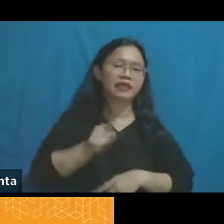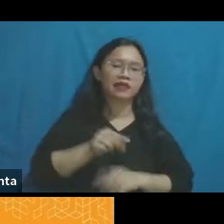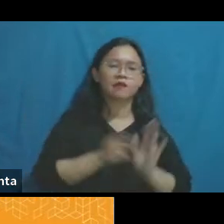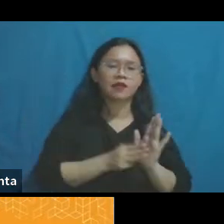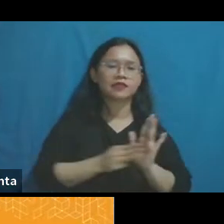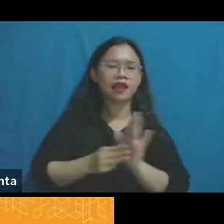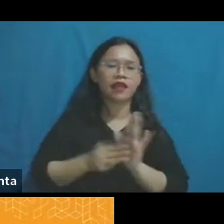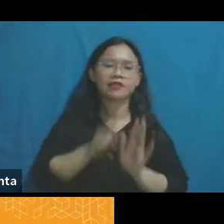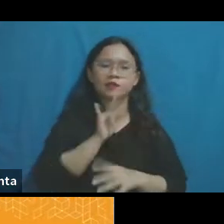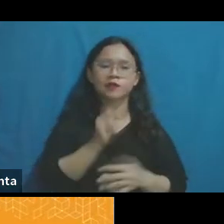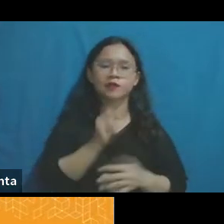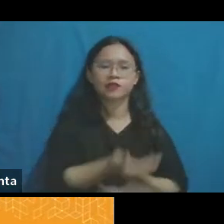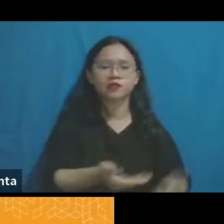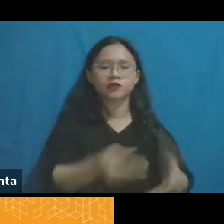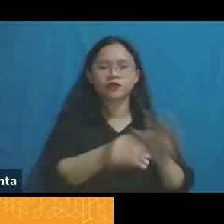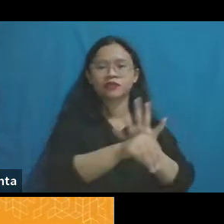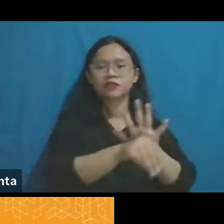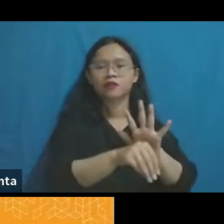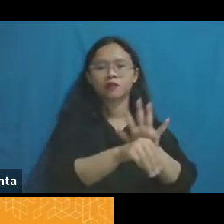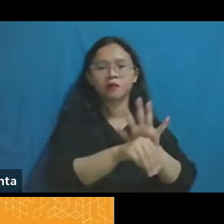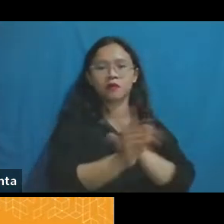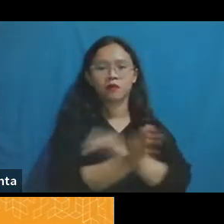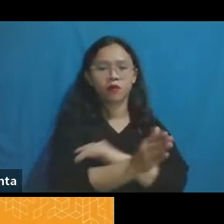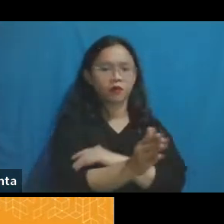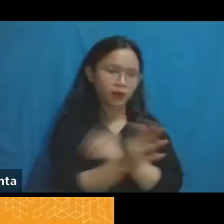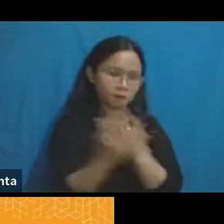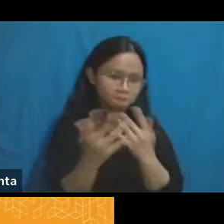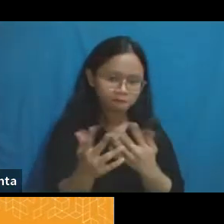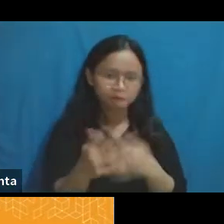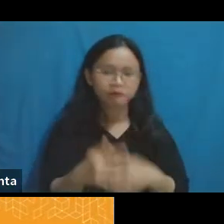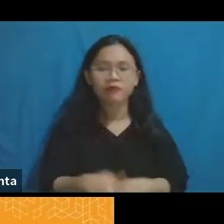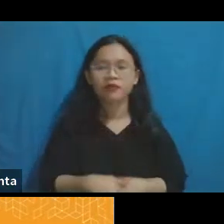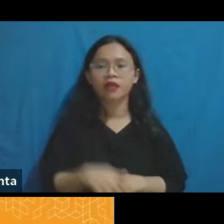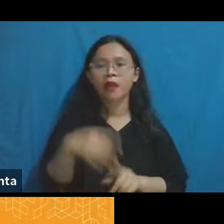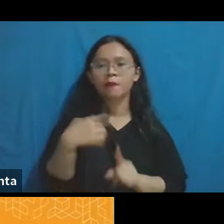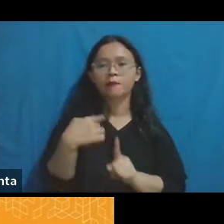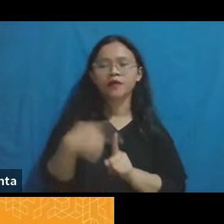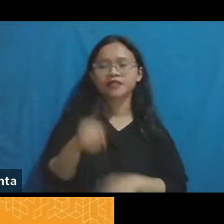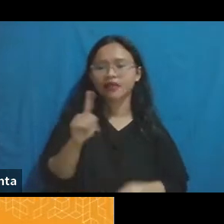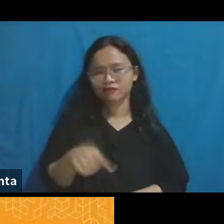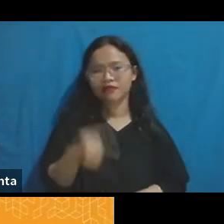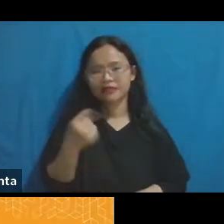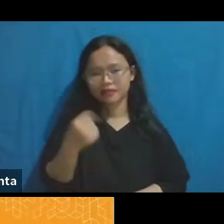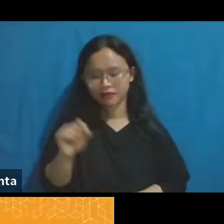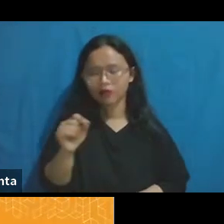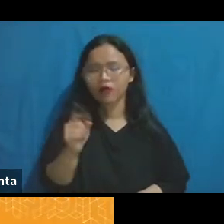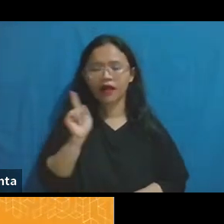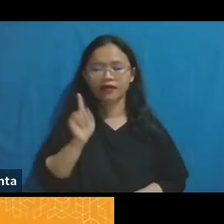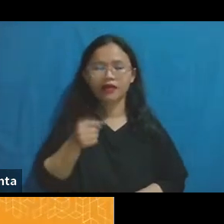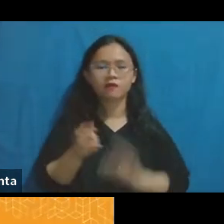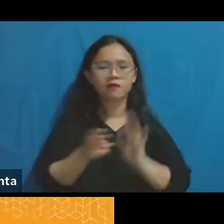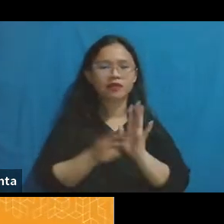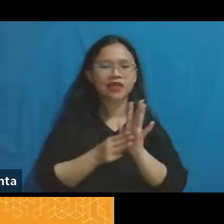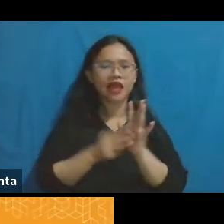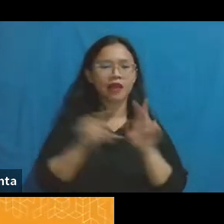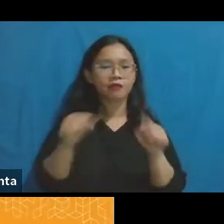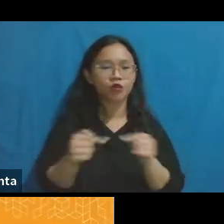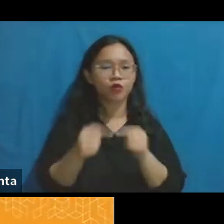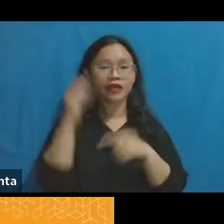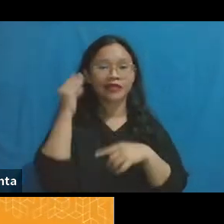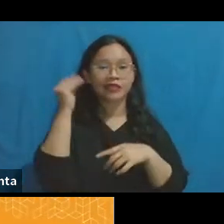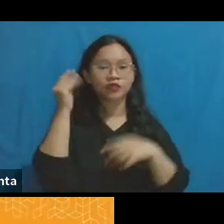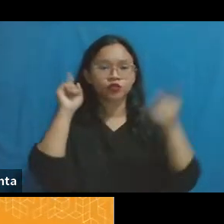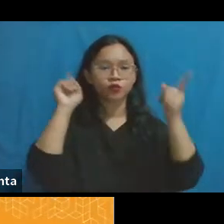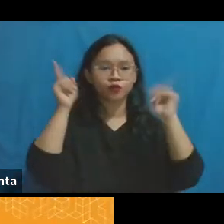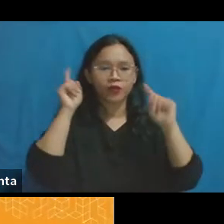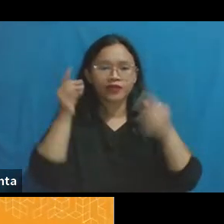socio-political aspects that always involved in the violation of the digital rights, and it is proven by